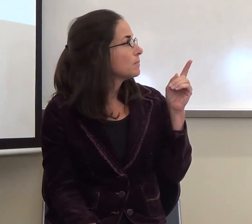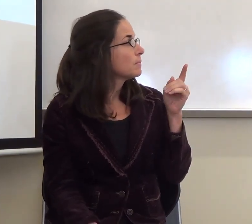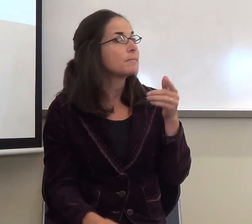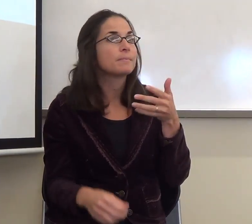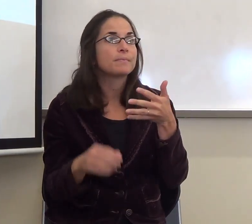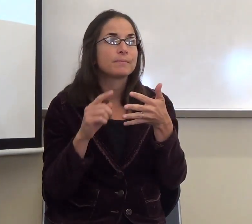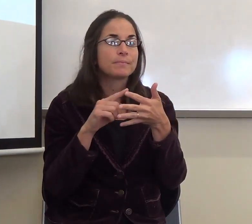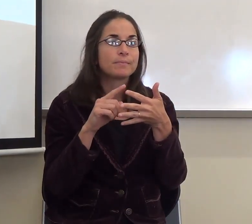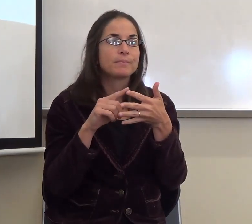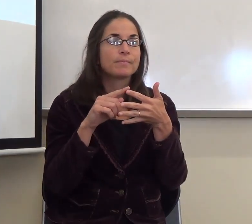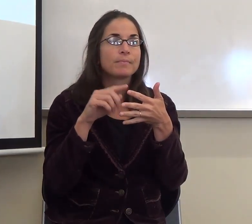Okay.